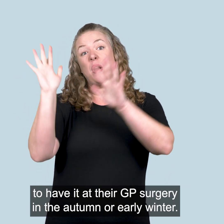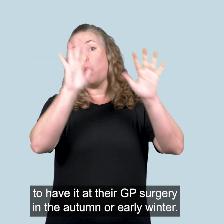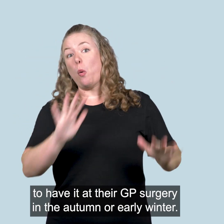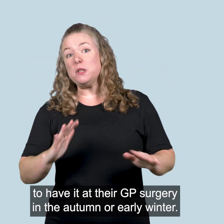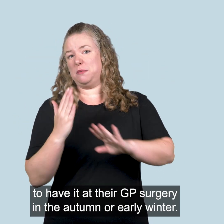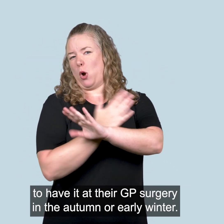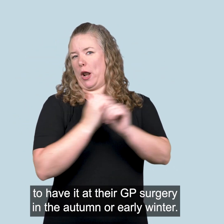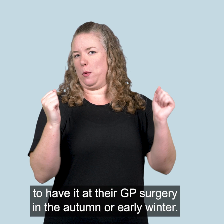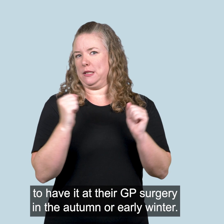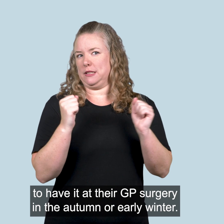early winter.